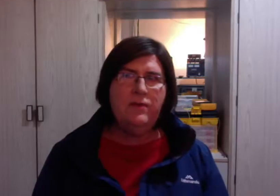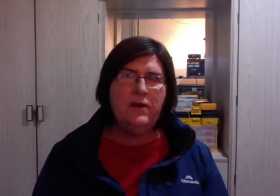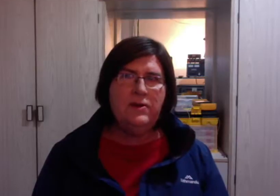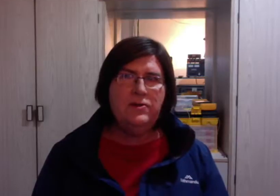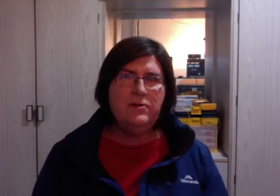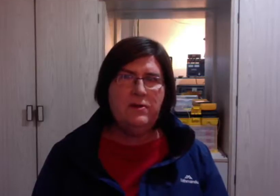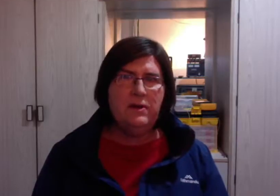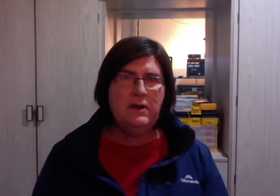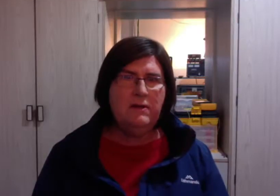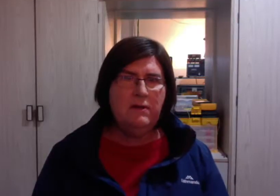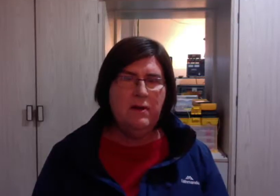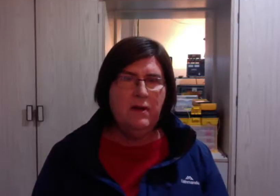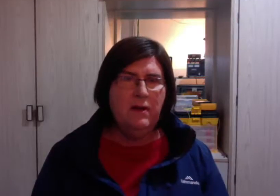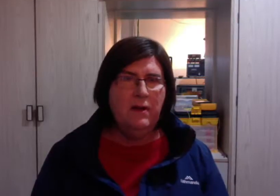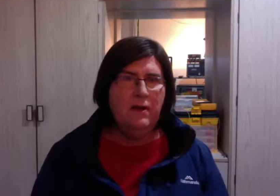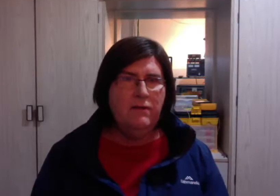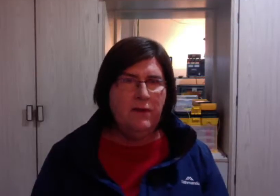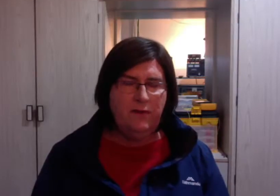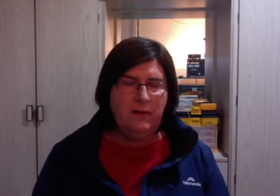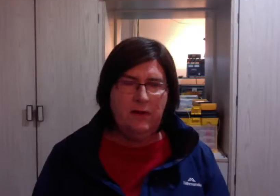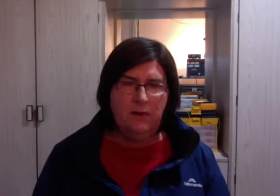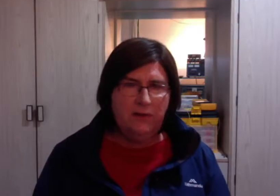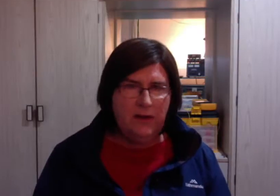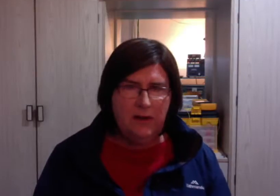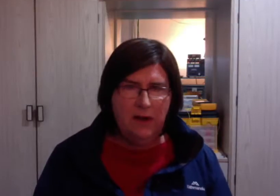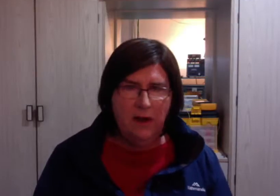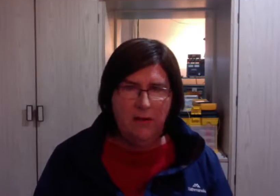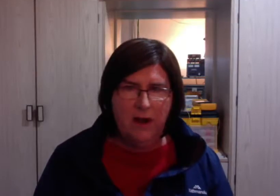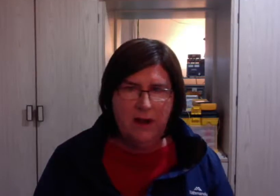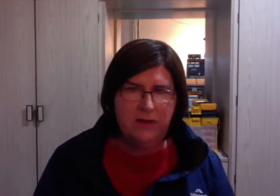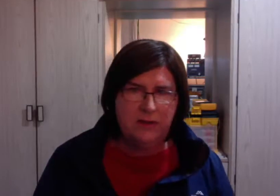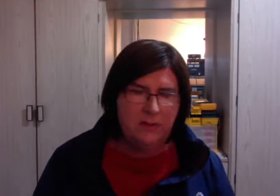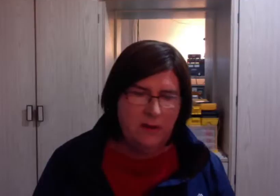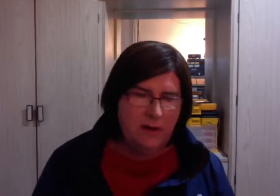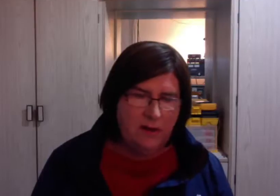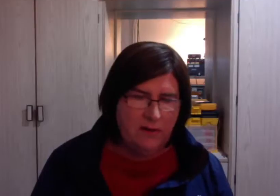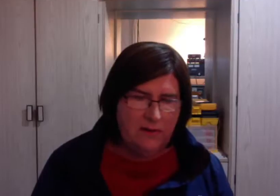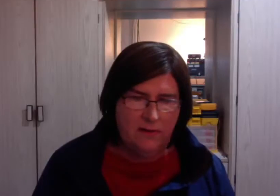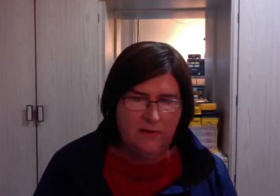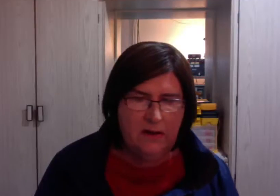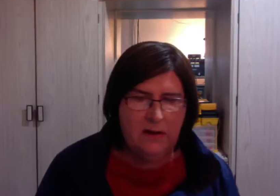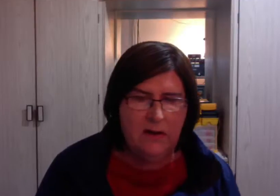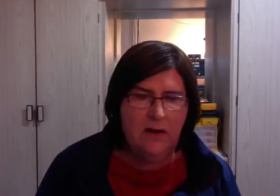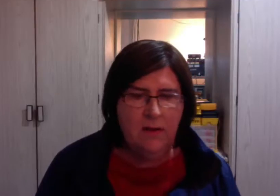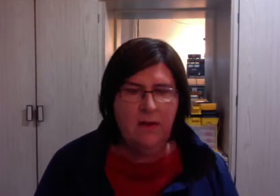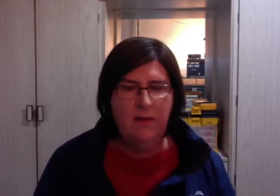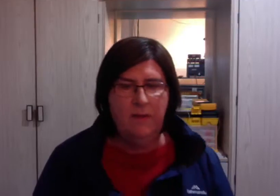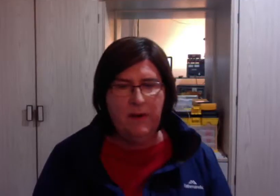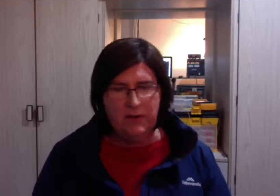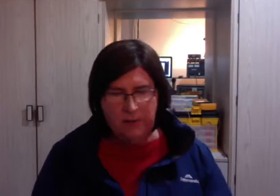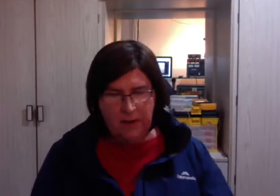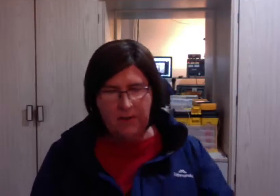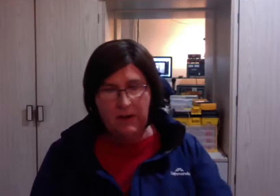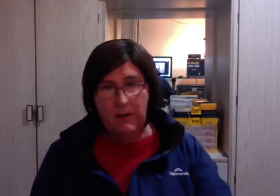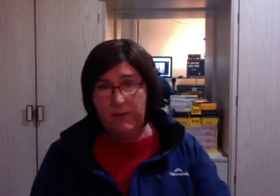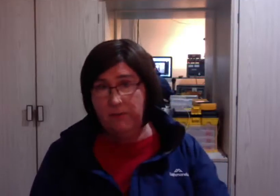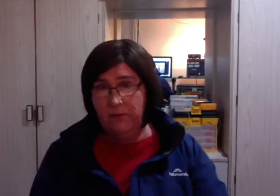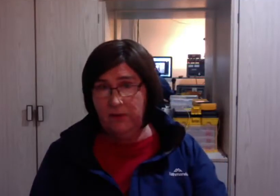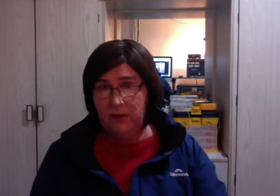sand dune in first gear or second gear low range, typically in a Nissan it's second gear, but I should be able to go up in first gear